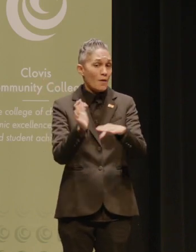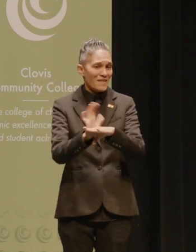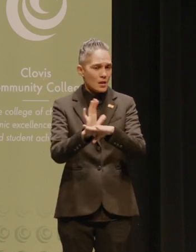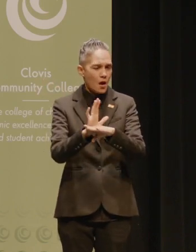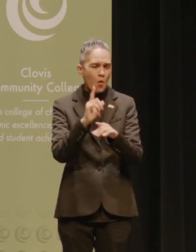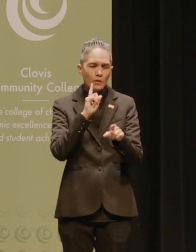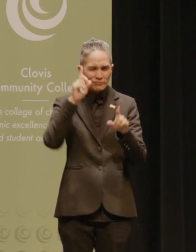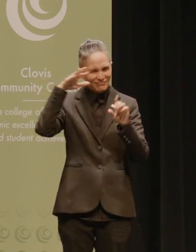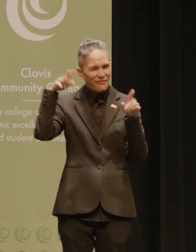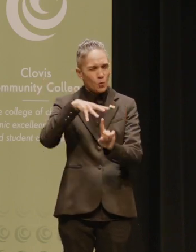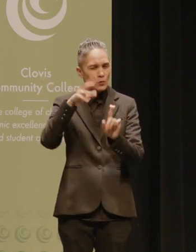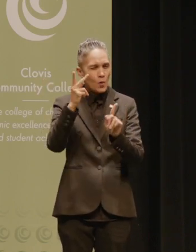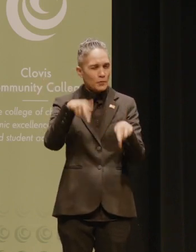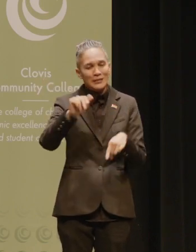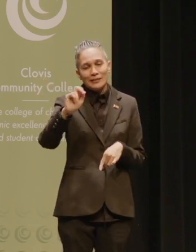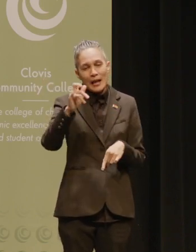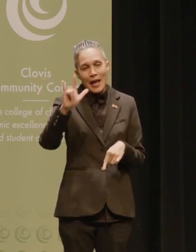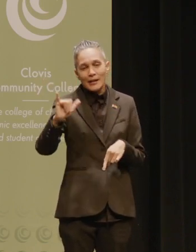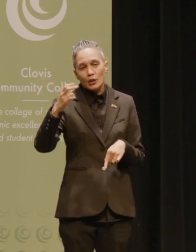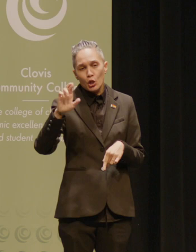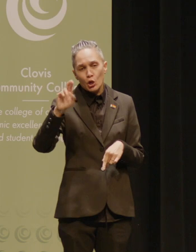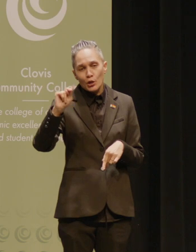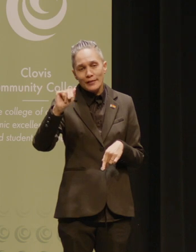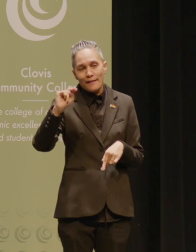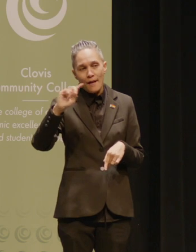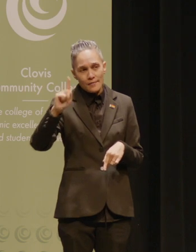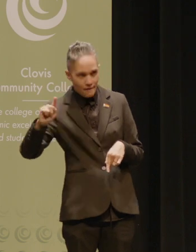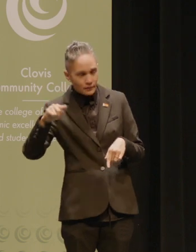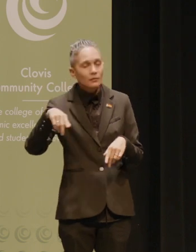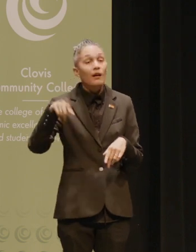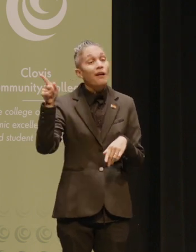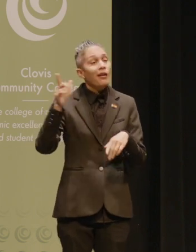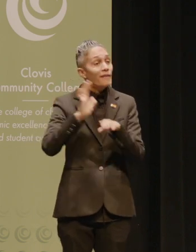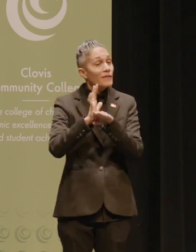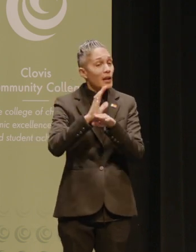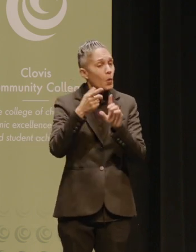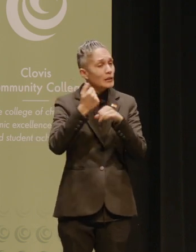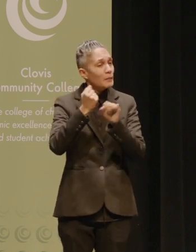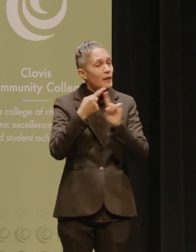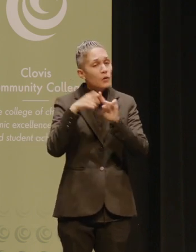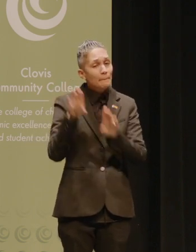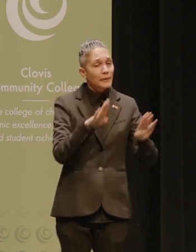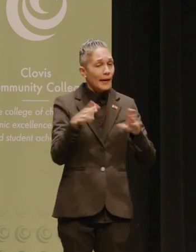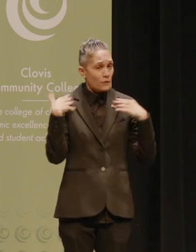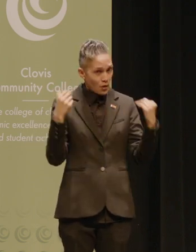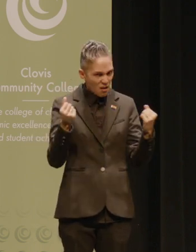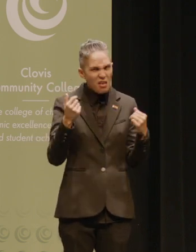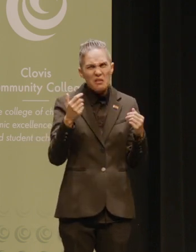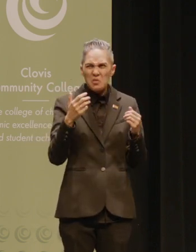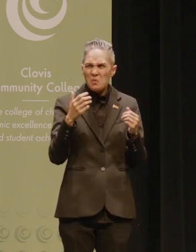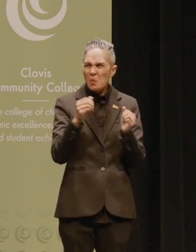community colleagues, Ashley Hernandez. This video was created by the Department of Behavioral Health, was showcased with about